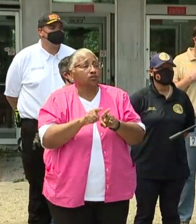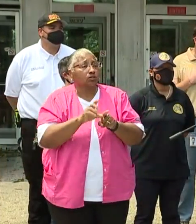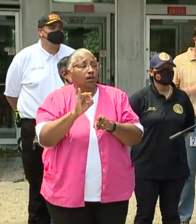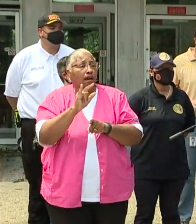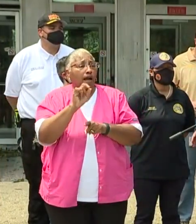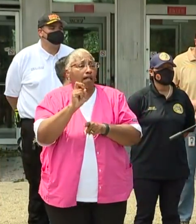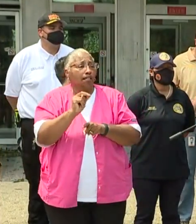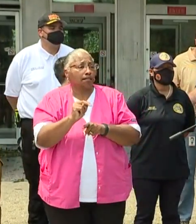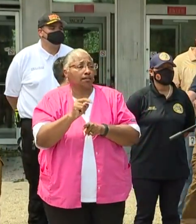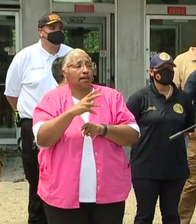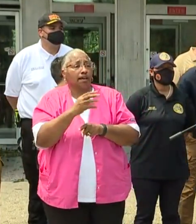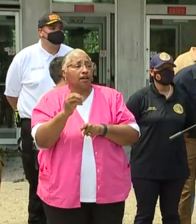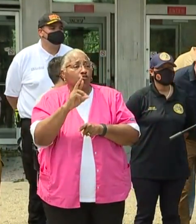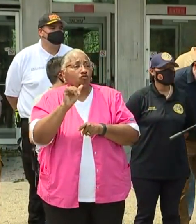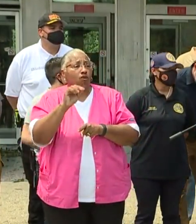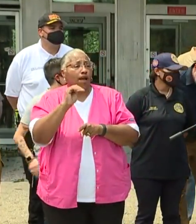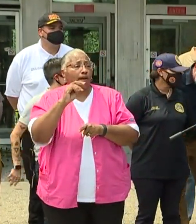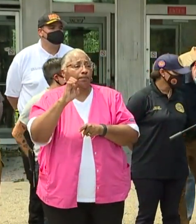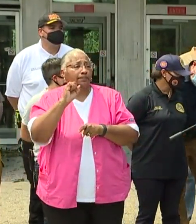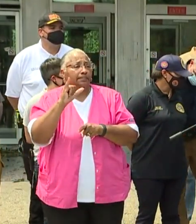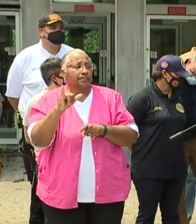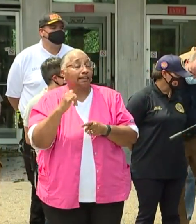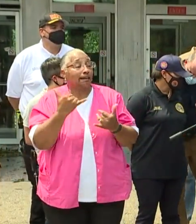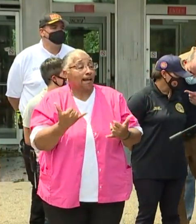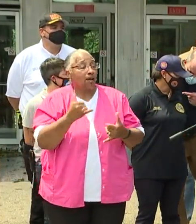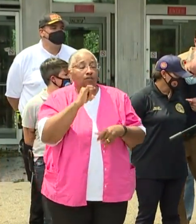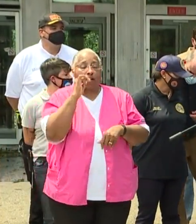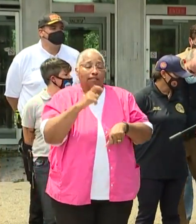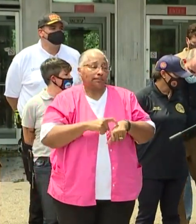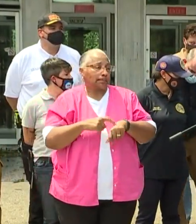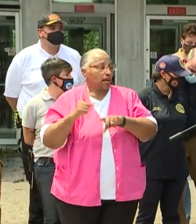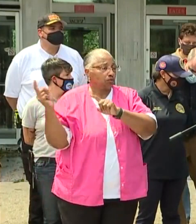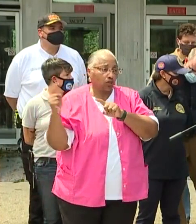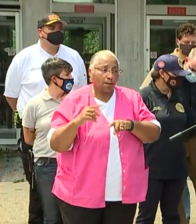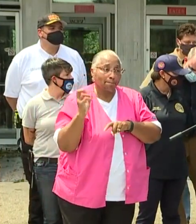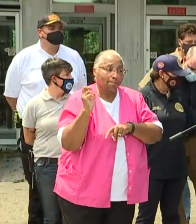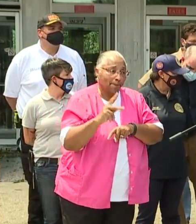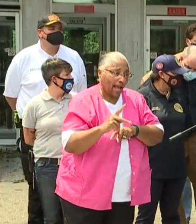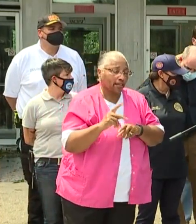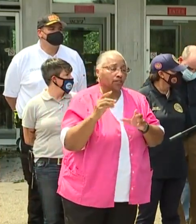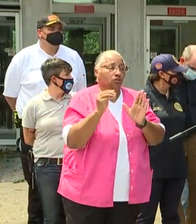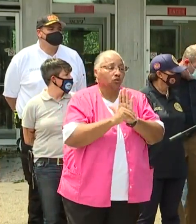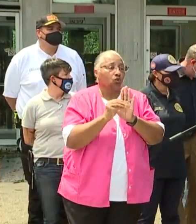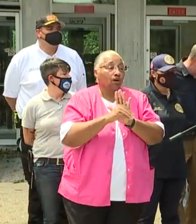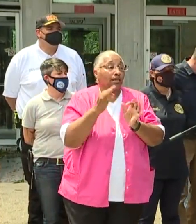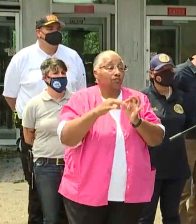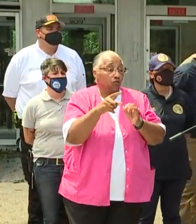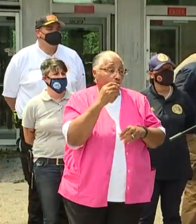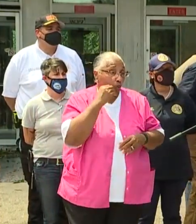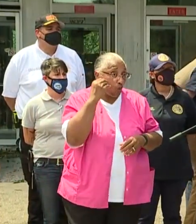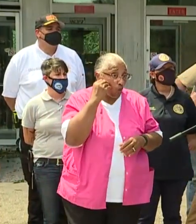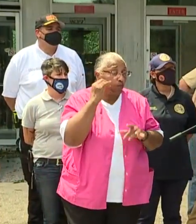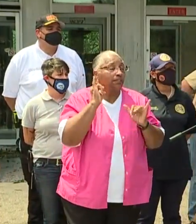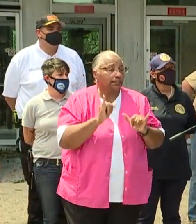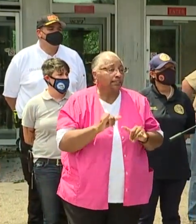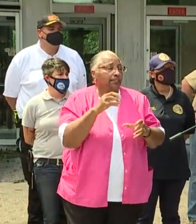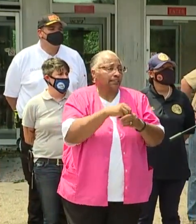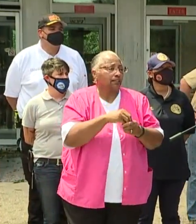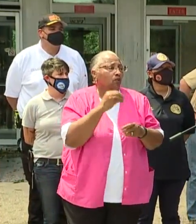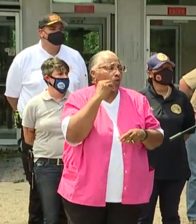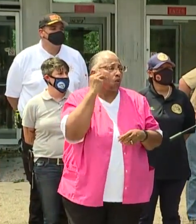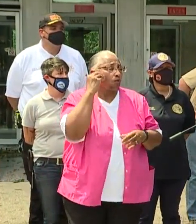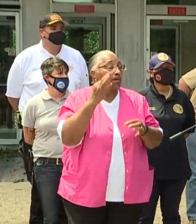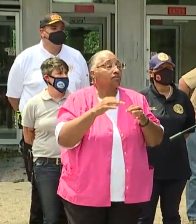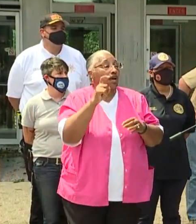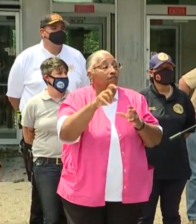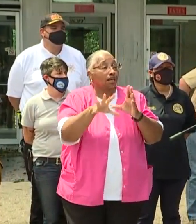is saying. Now is not the time to return home. If you are at home, please remain at home. If you have to